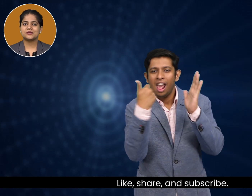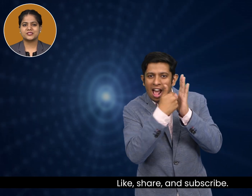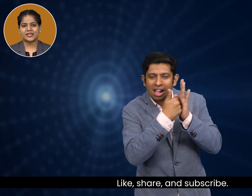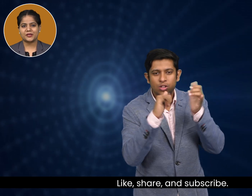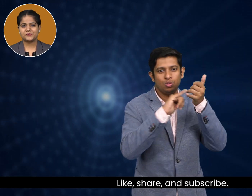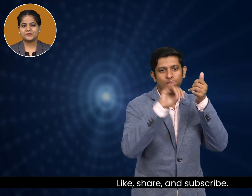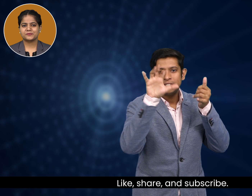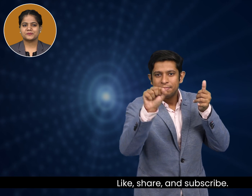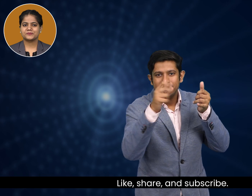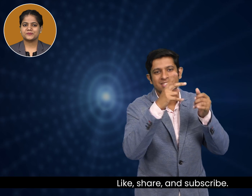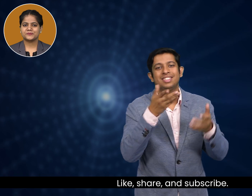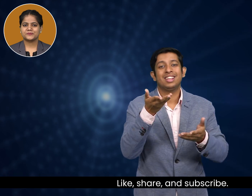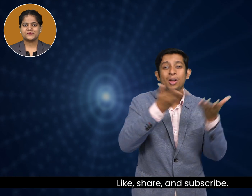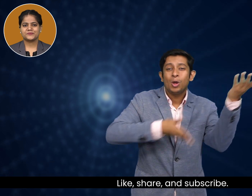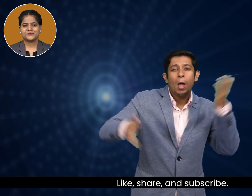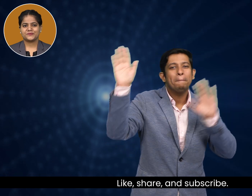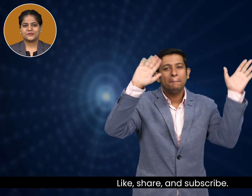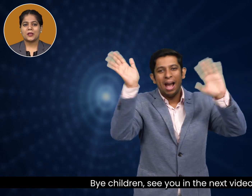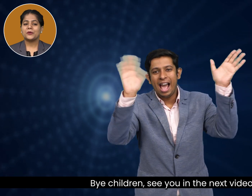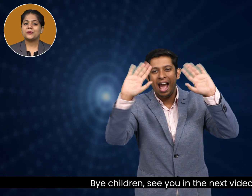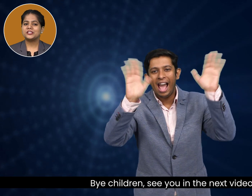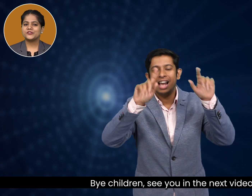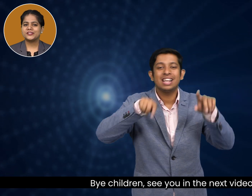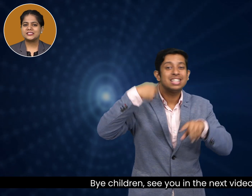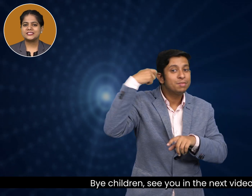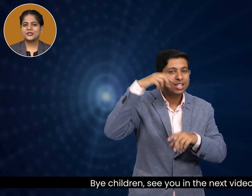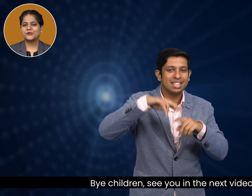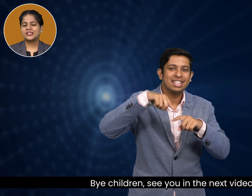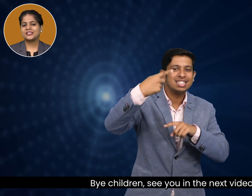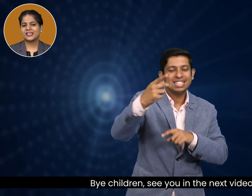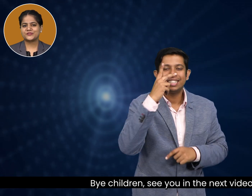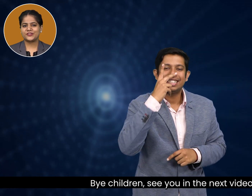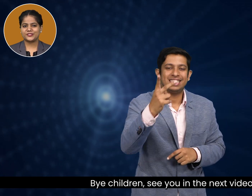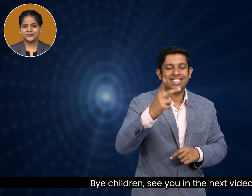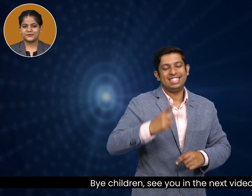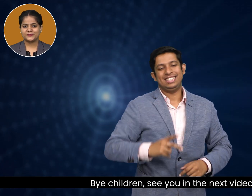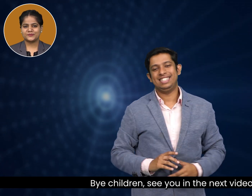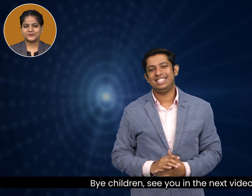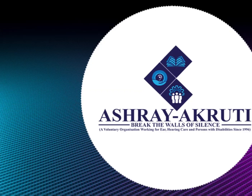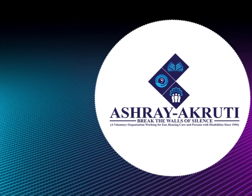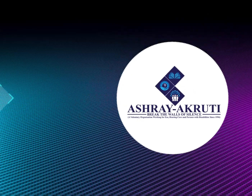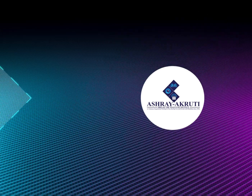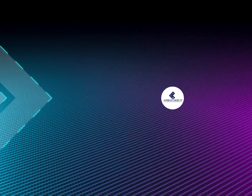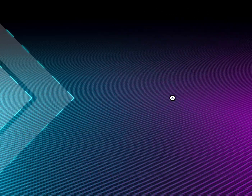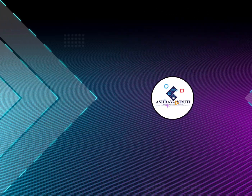share and subscribe. Bye-bye children. See you in the next video.